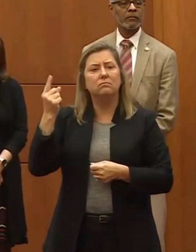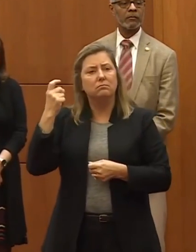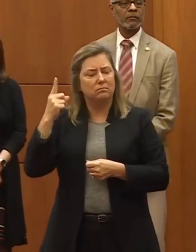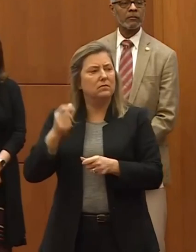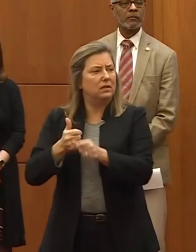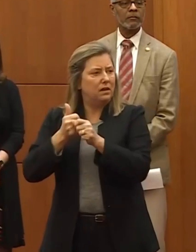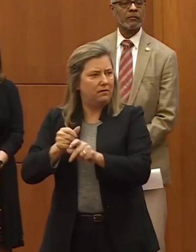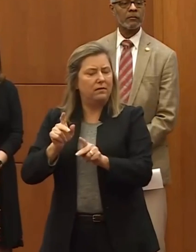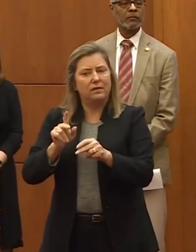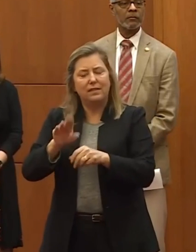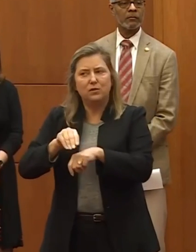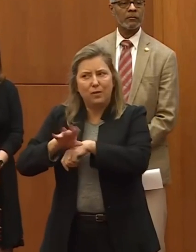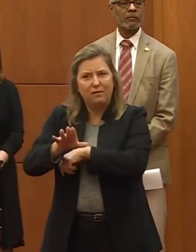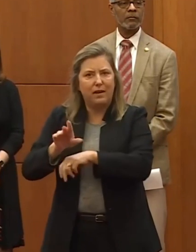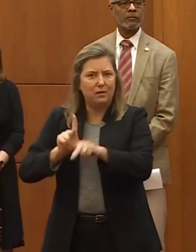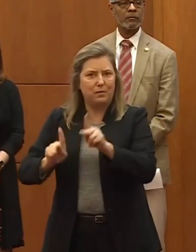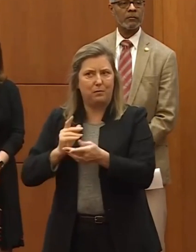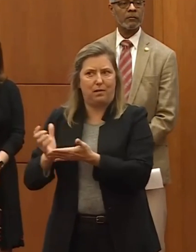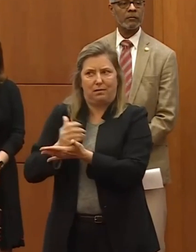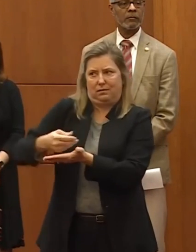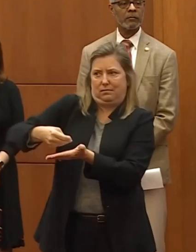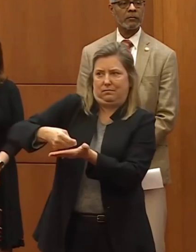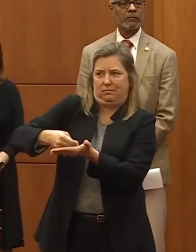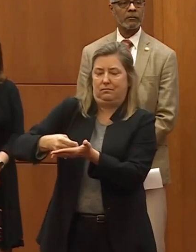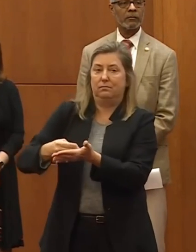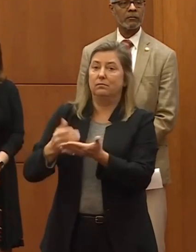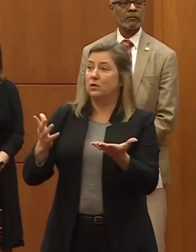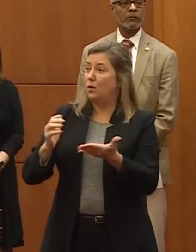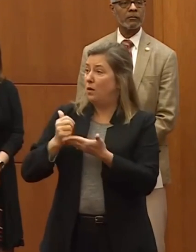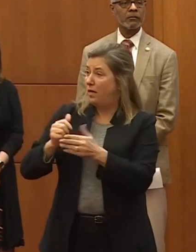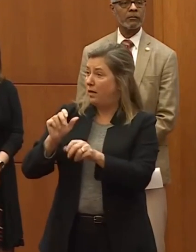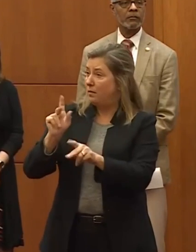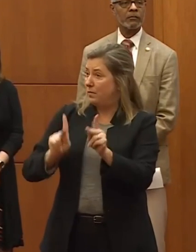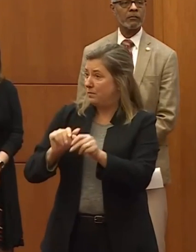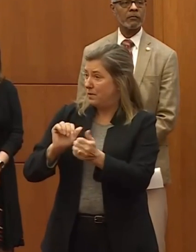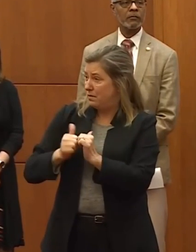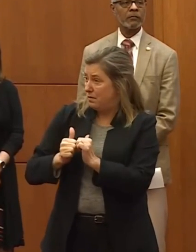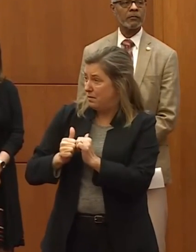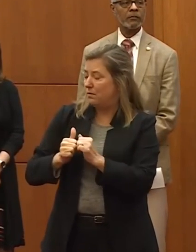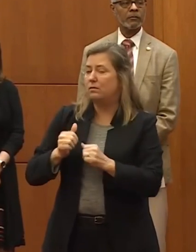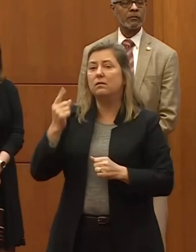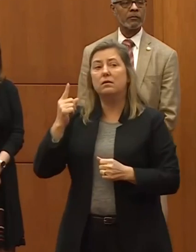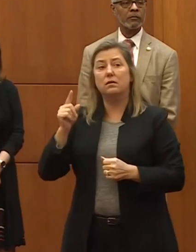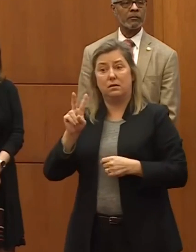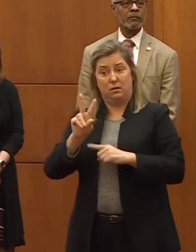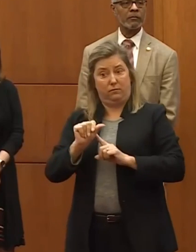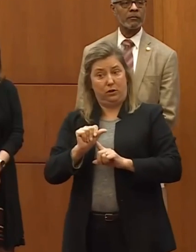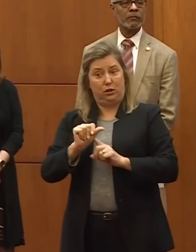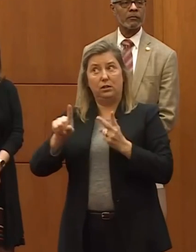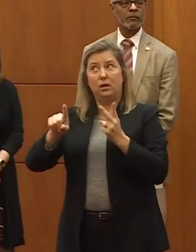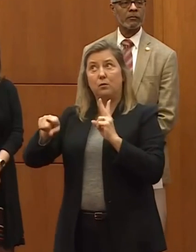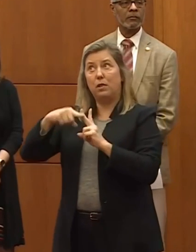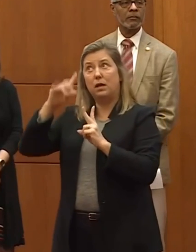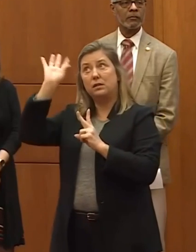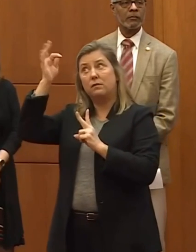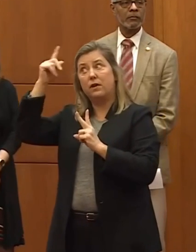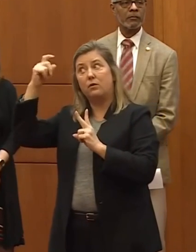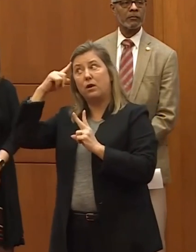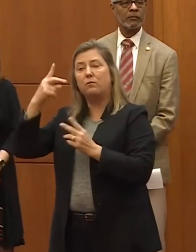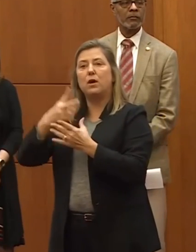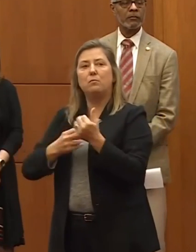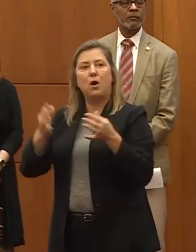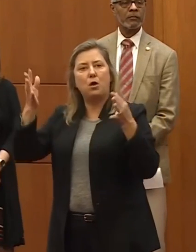following actions to help our workers. Because Virginia and the federal government have declared states of